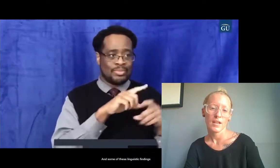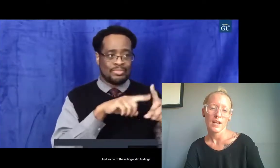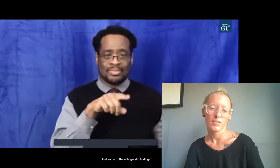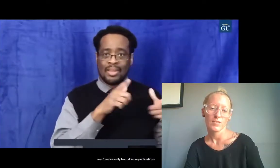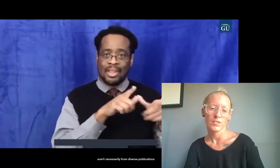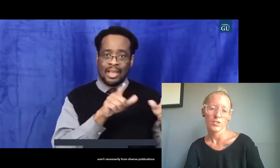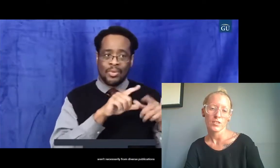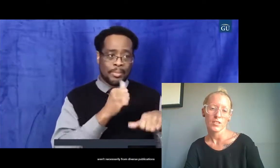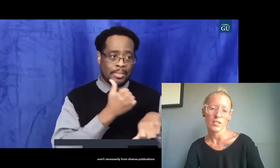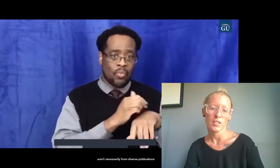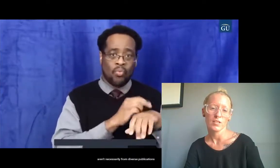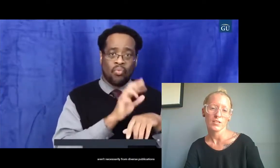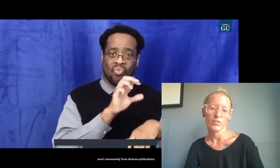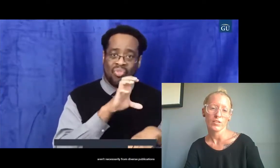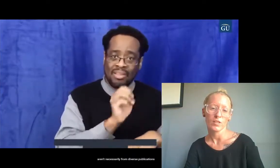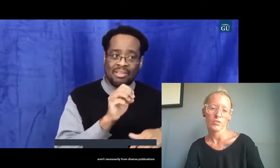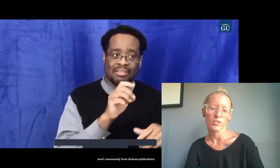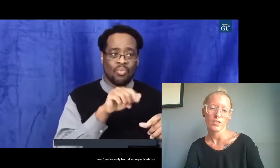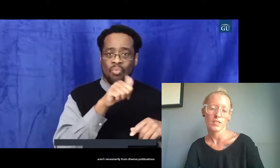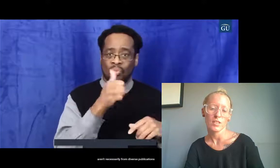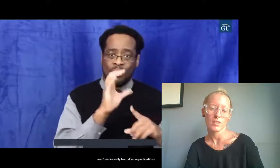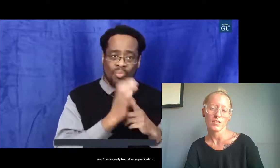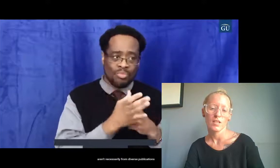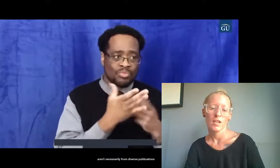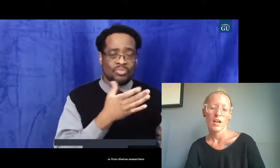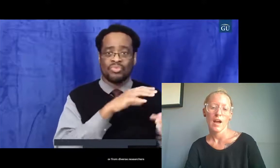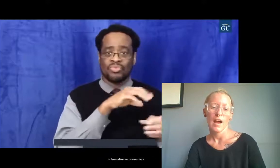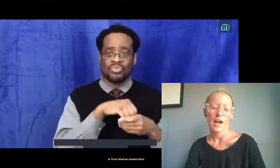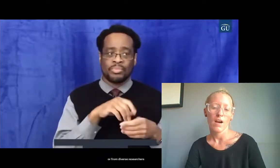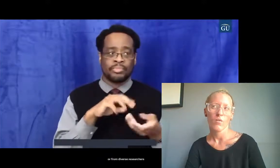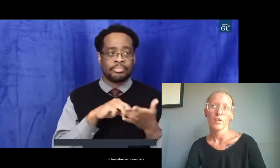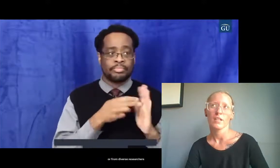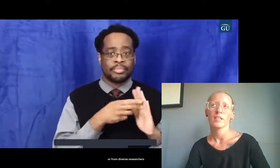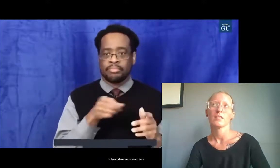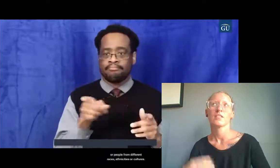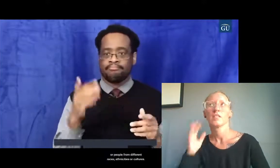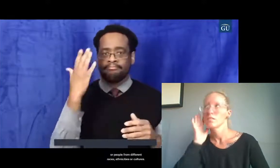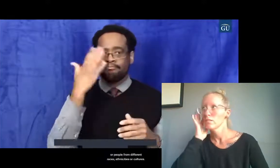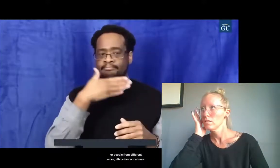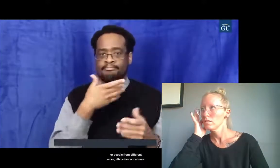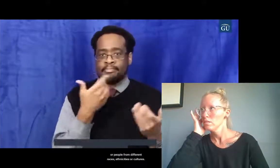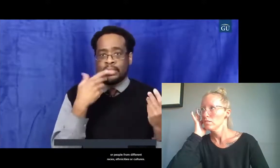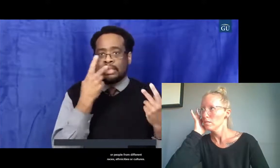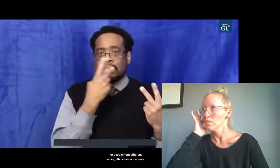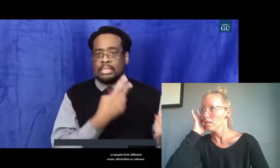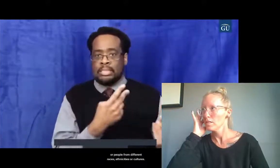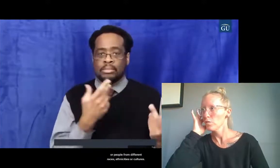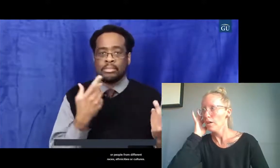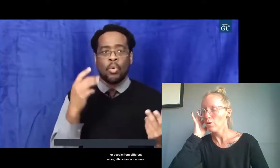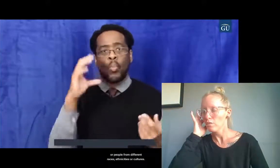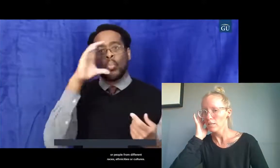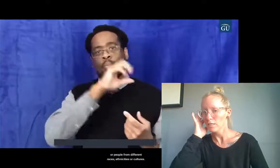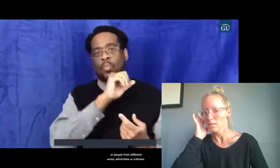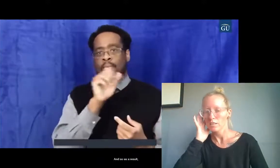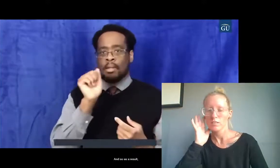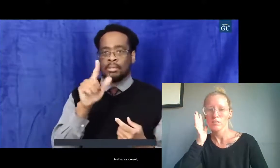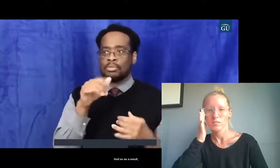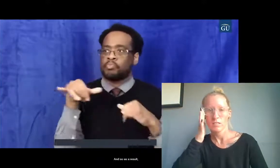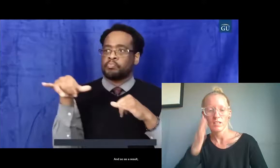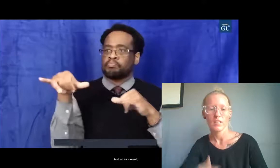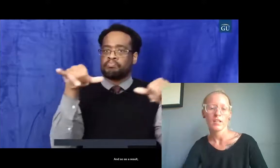It doesn't have efficiency in different languages and how it is